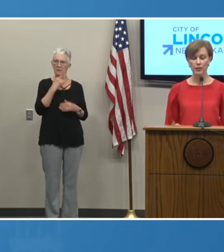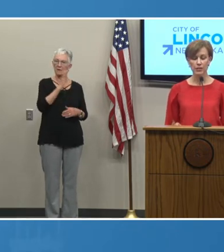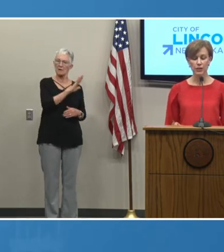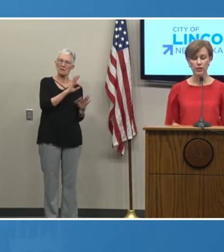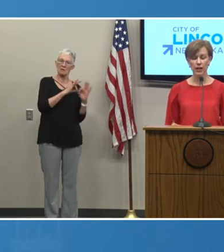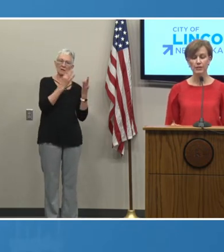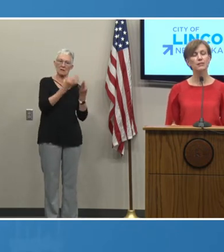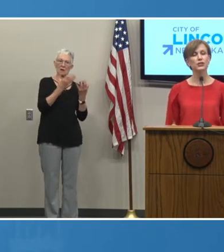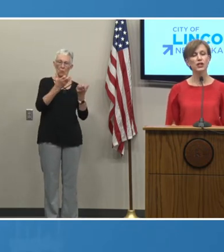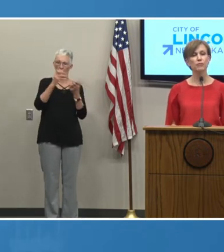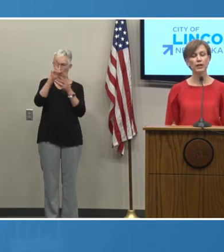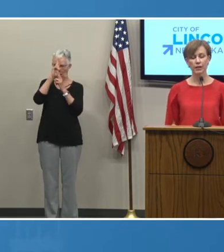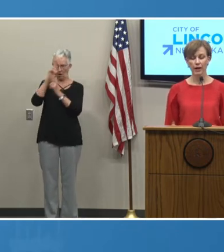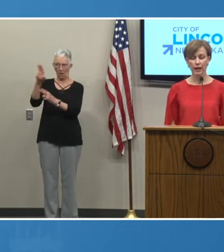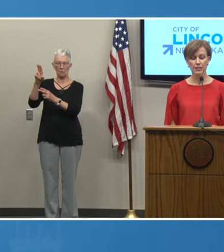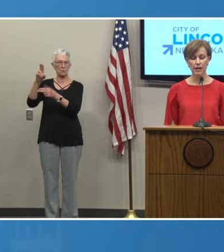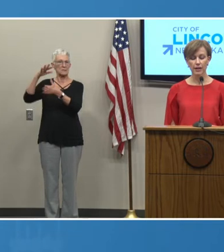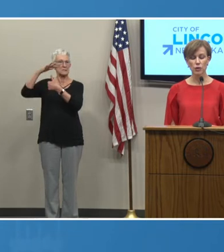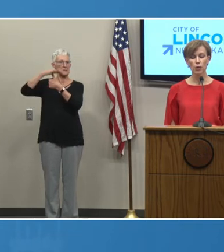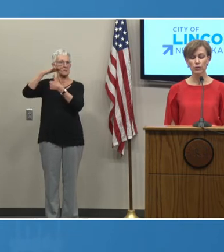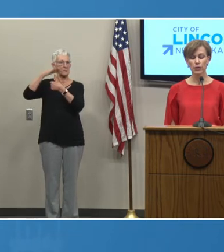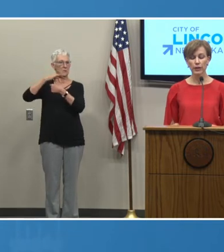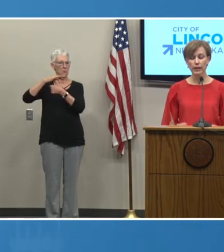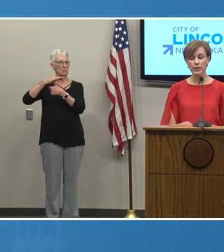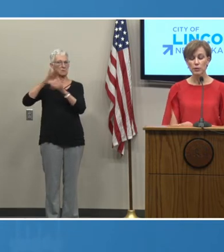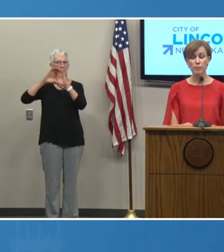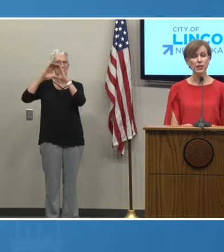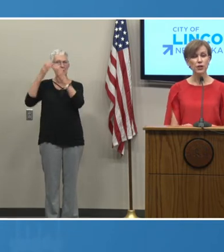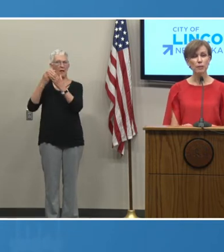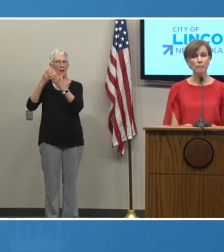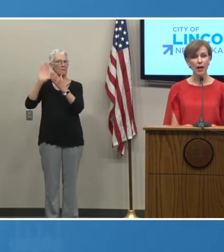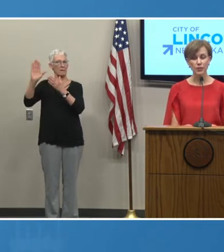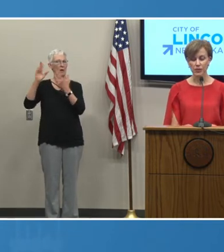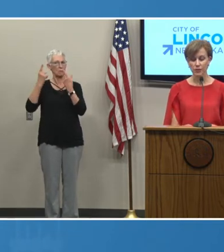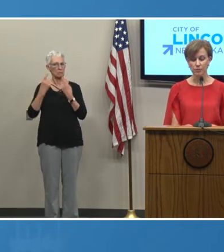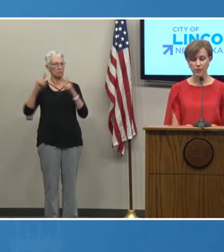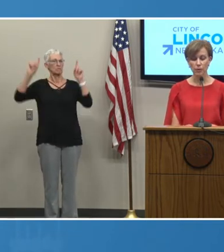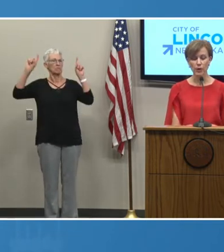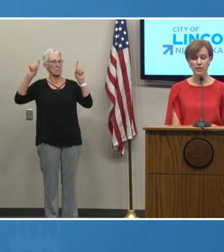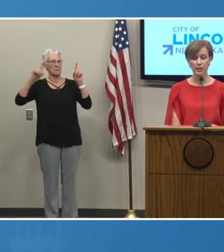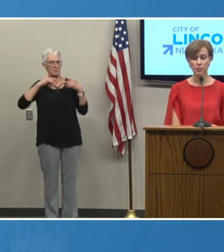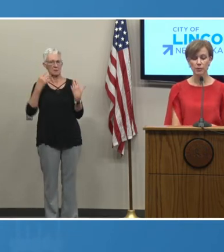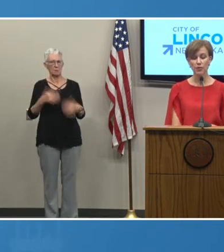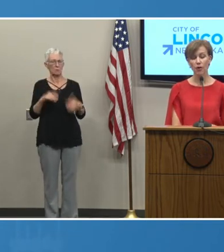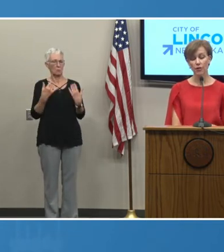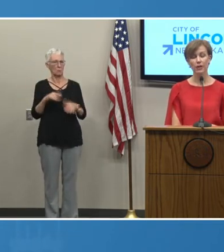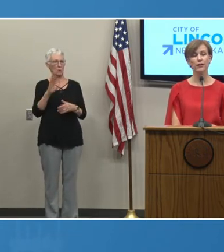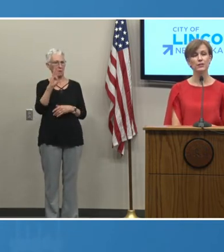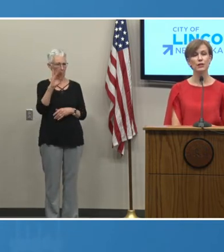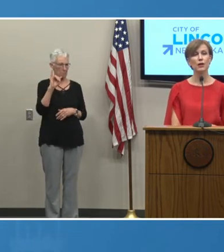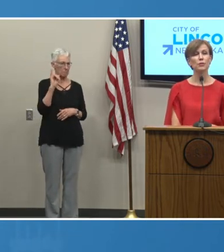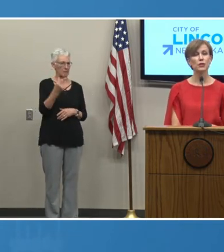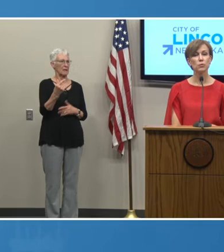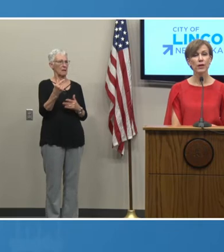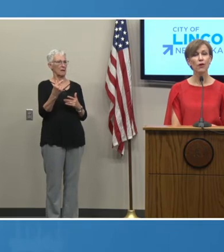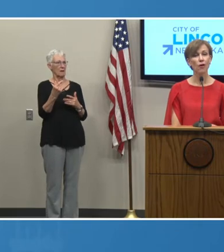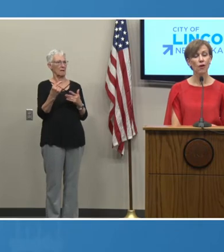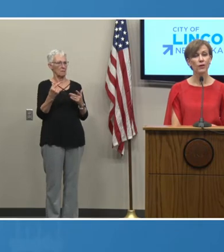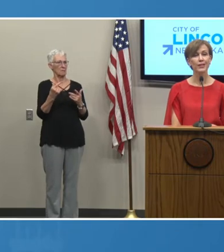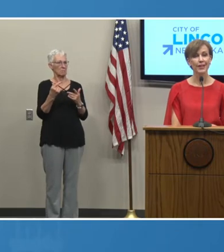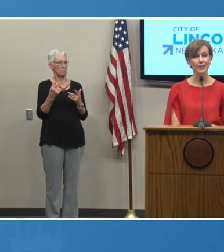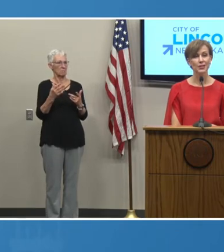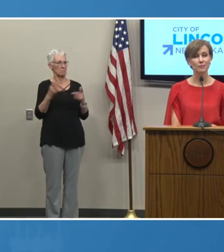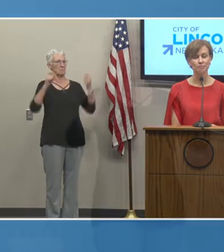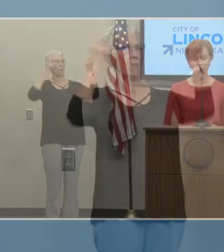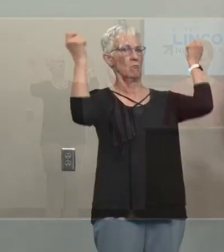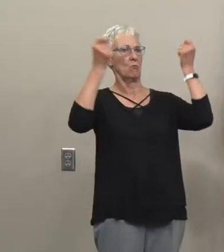honor the senior class's achievement, saying, quote, "It is a major milestone, and we celebrate with all the kids because we are